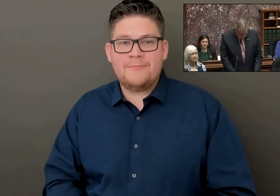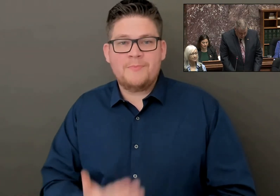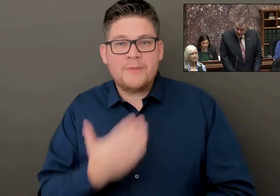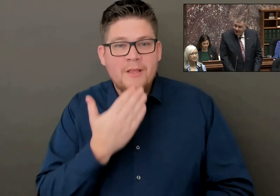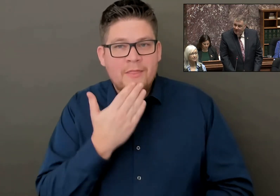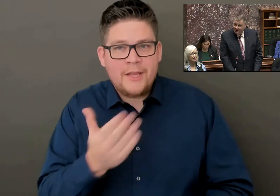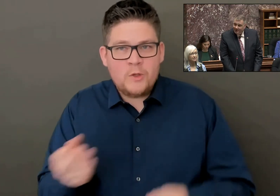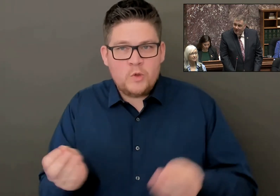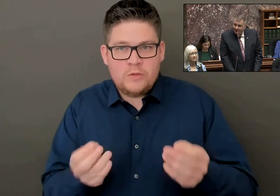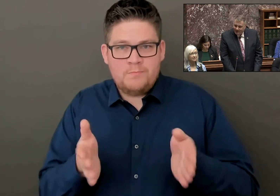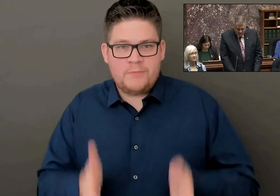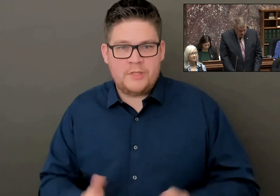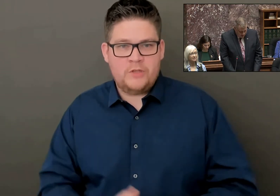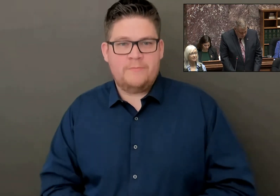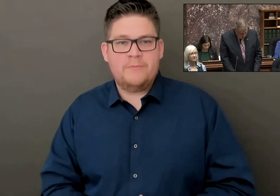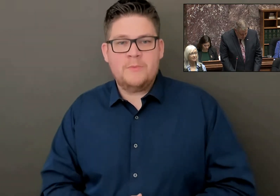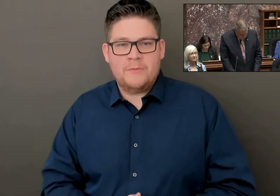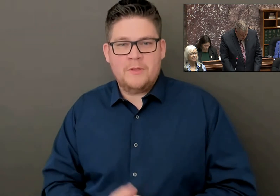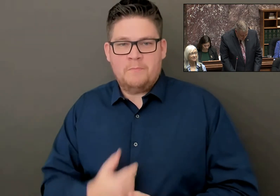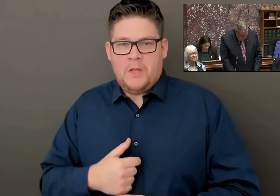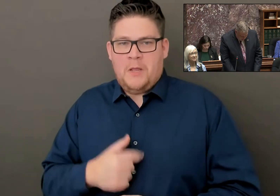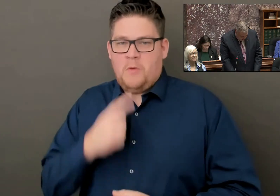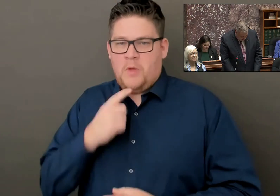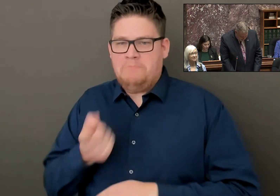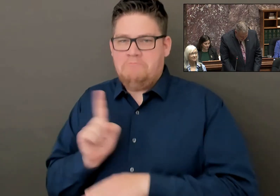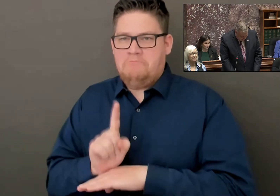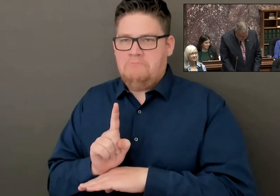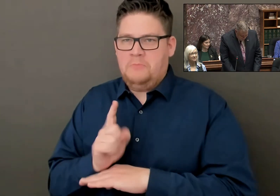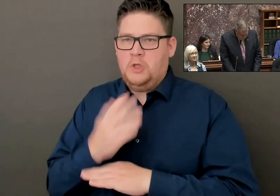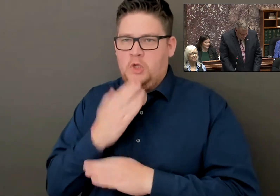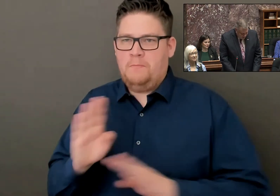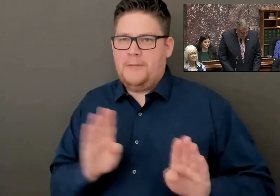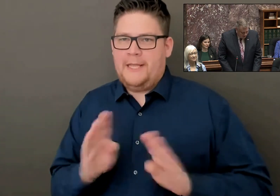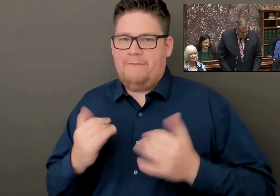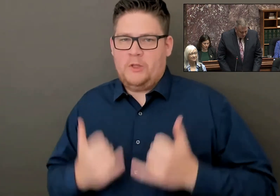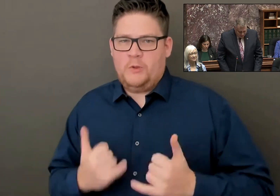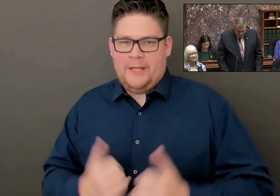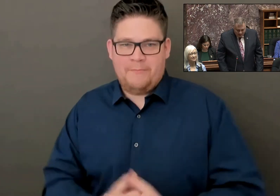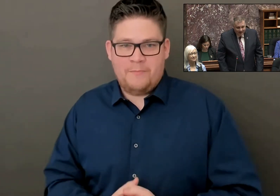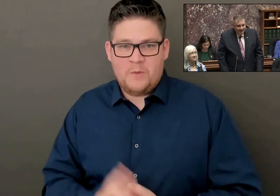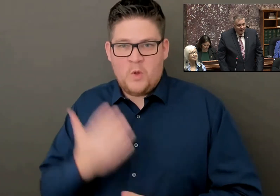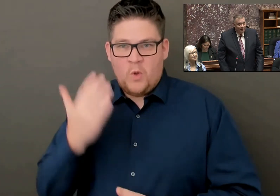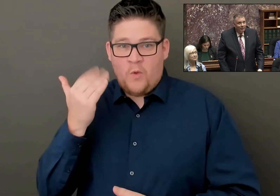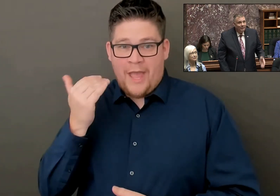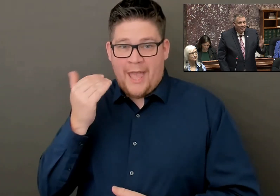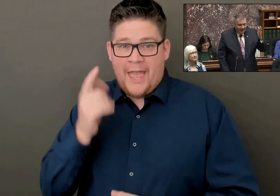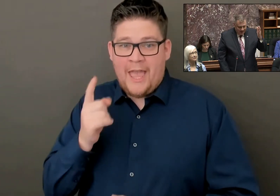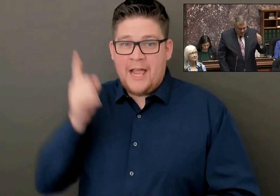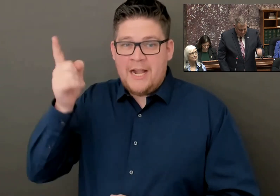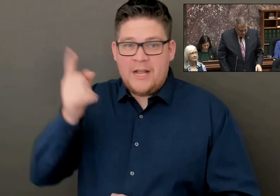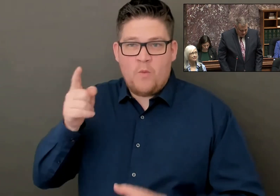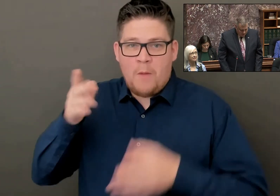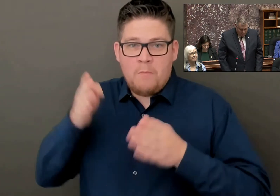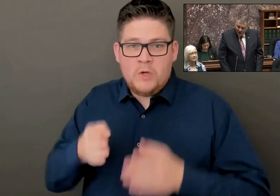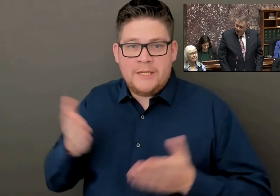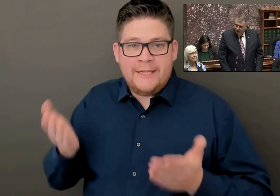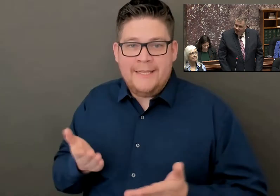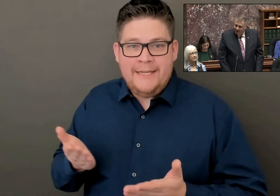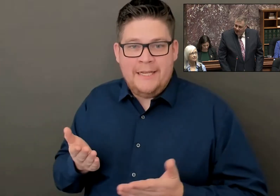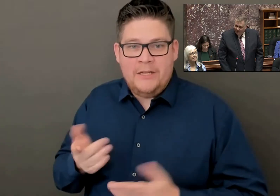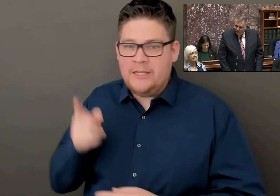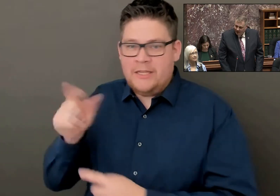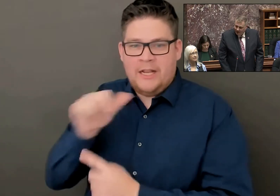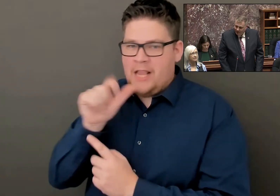chamber, and no, it's not Terry Lake that I'm making that pledge for. He would probably disown me, but my wife Leanne is here from